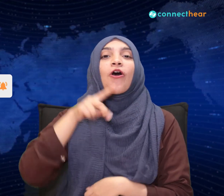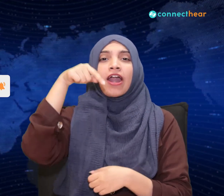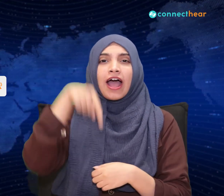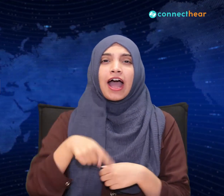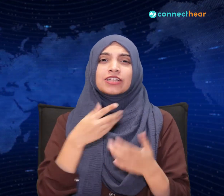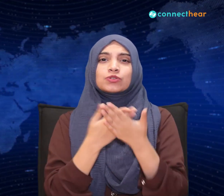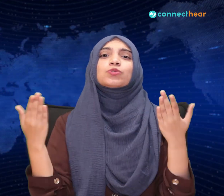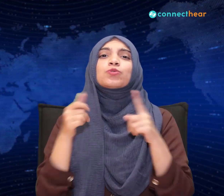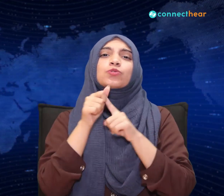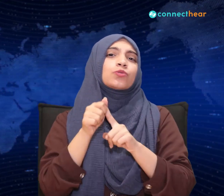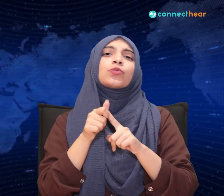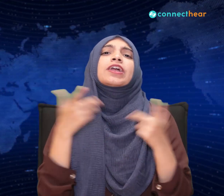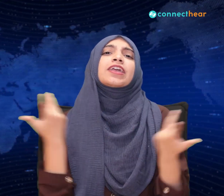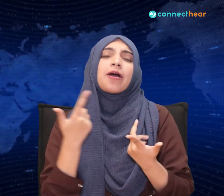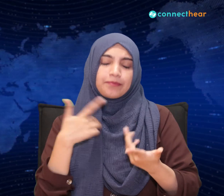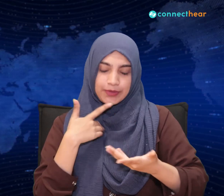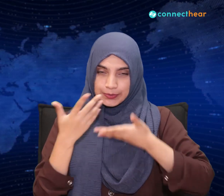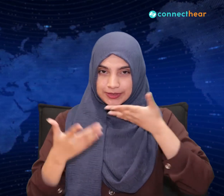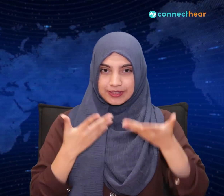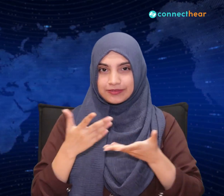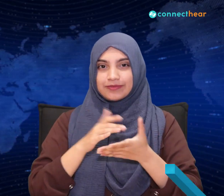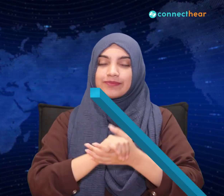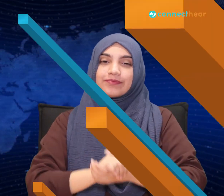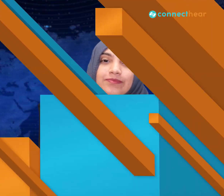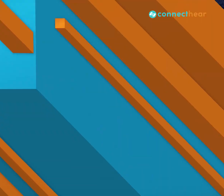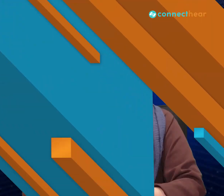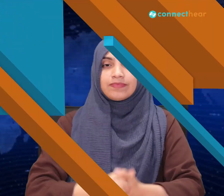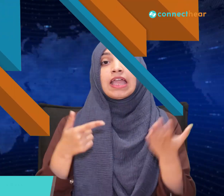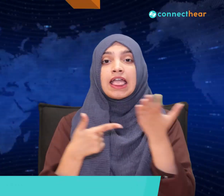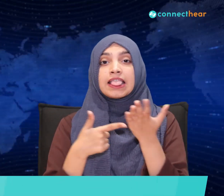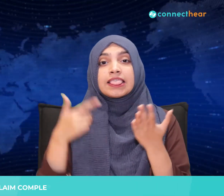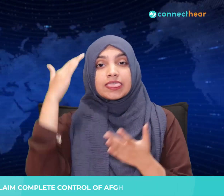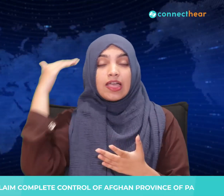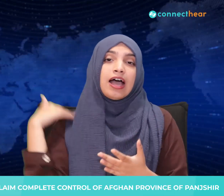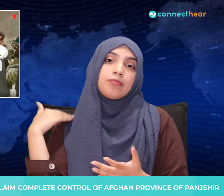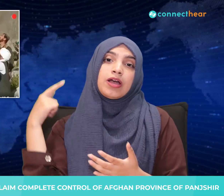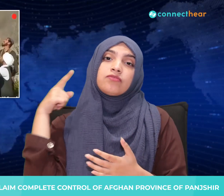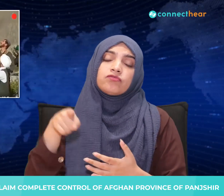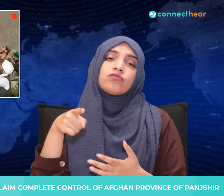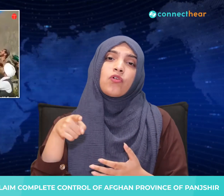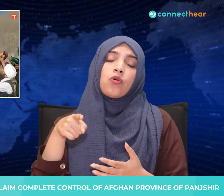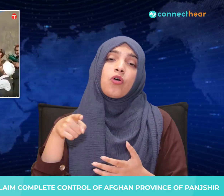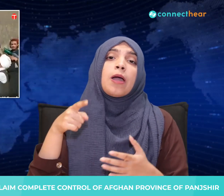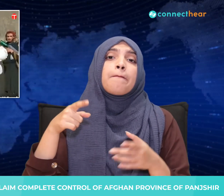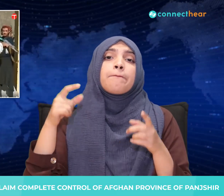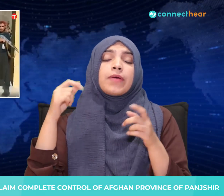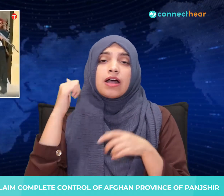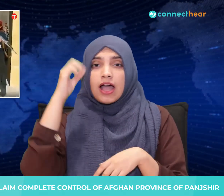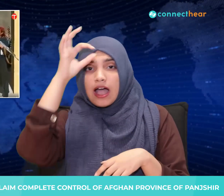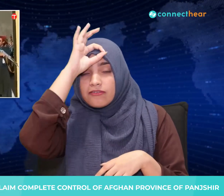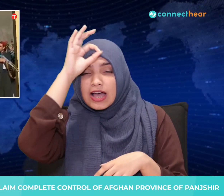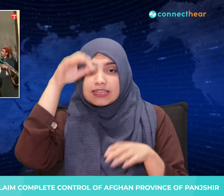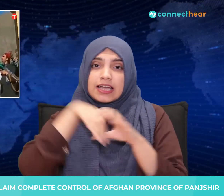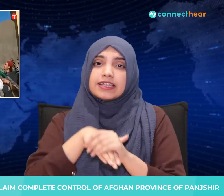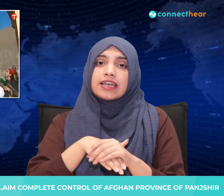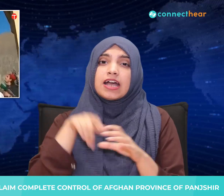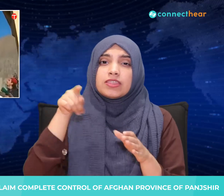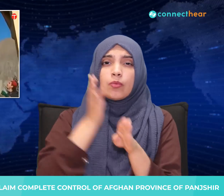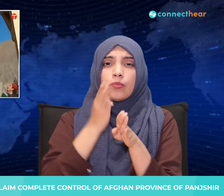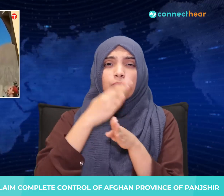are today's top news. The Taliban have taken complete control of Panjshir